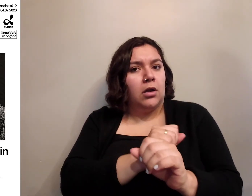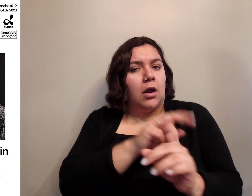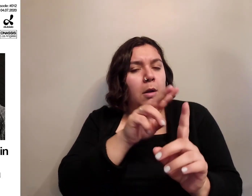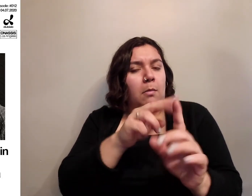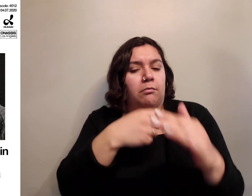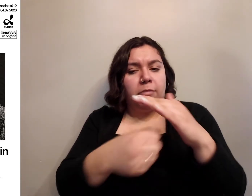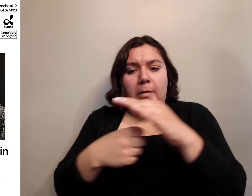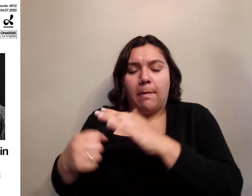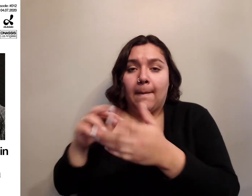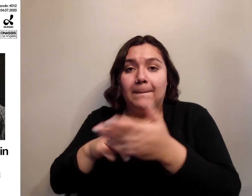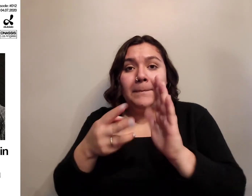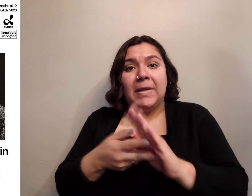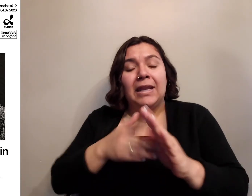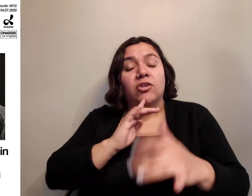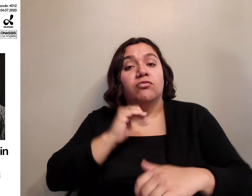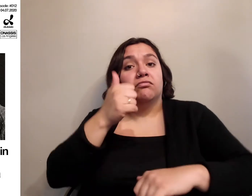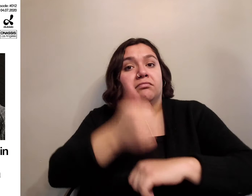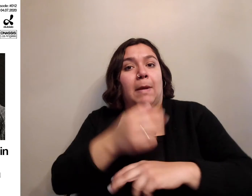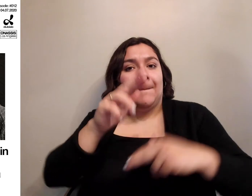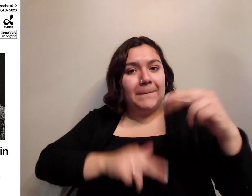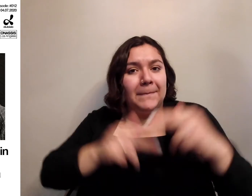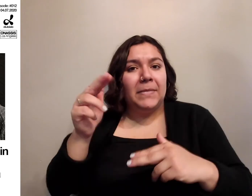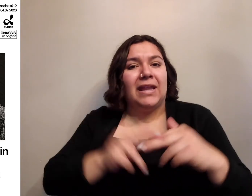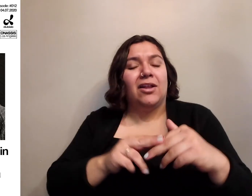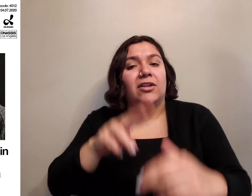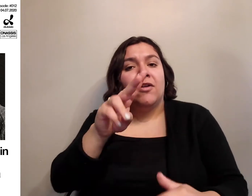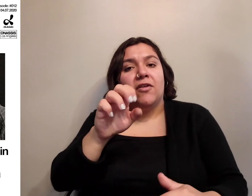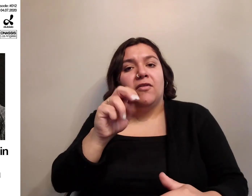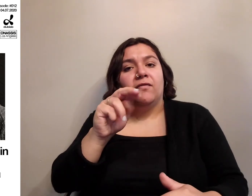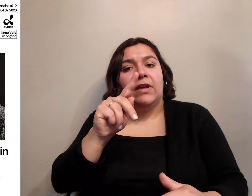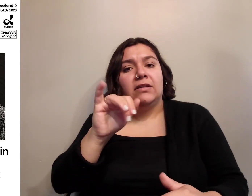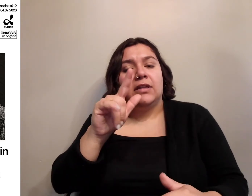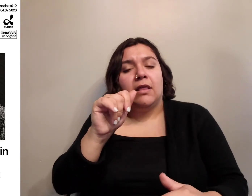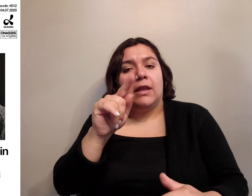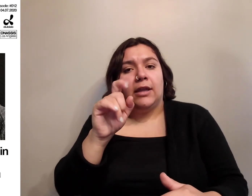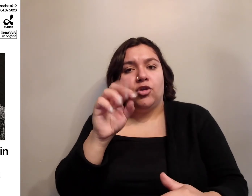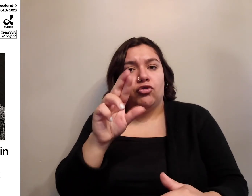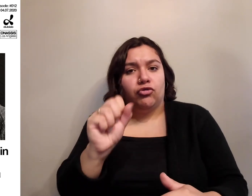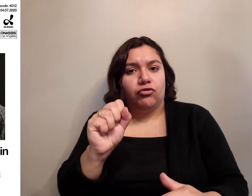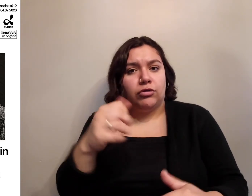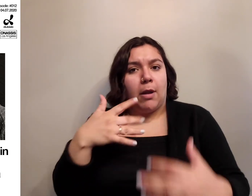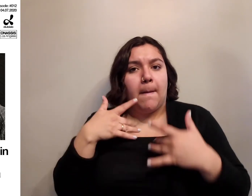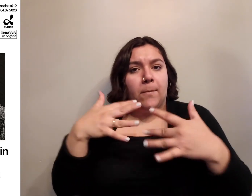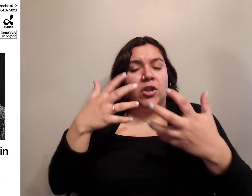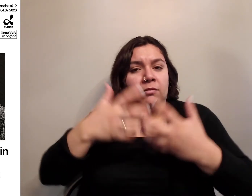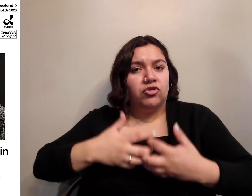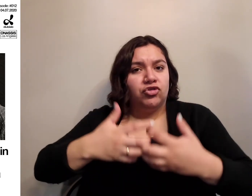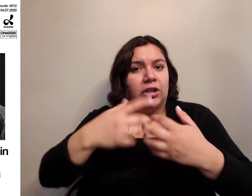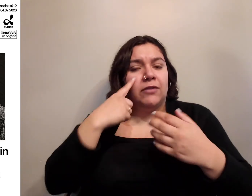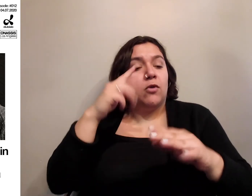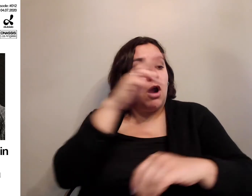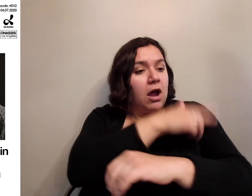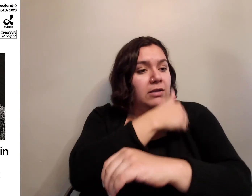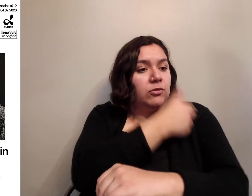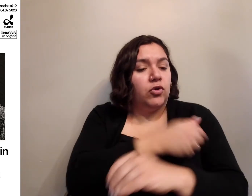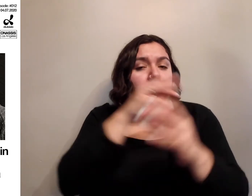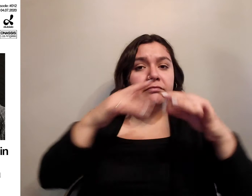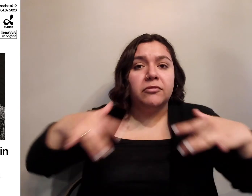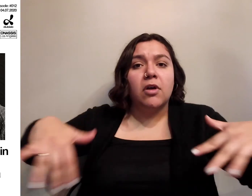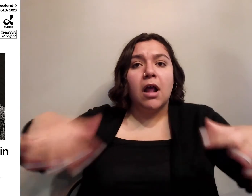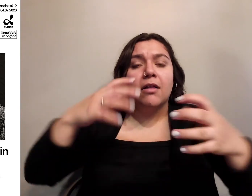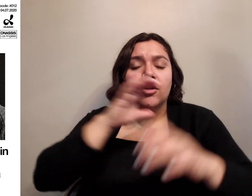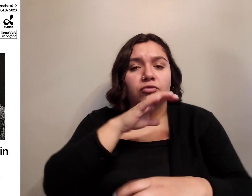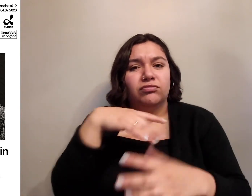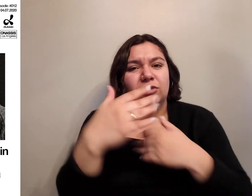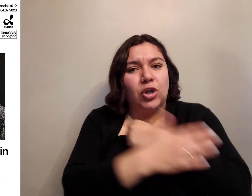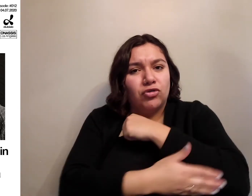the desperately needed ventilators for hospitals across the country. And so that's an example